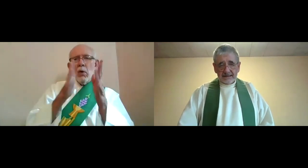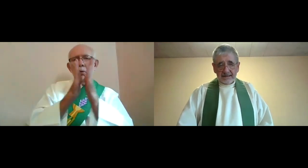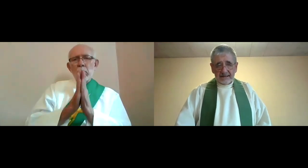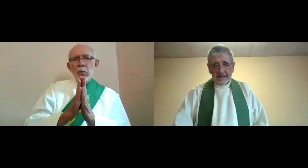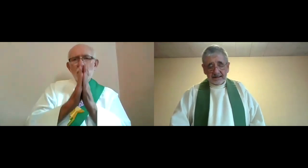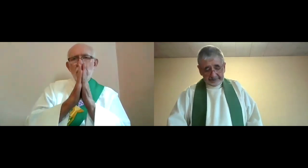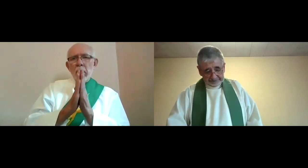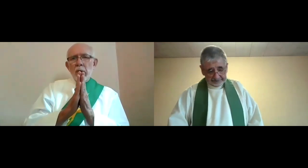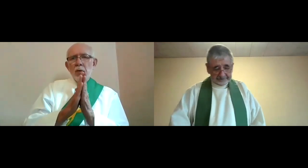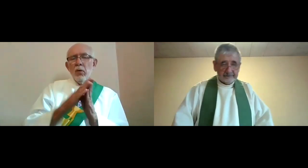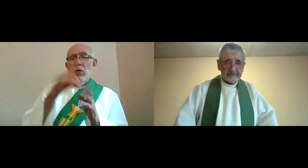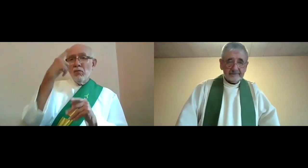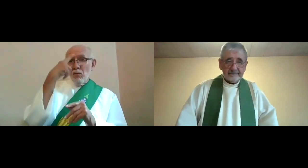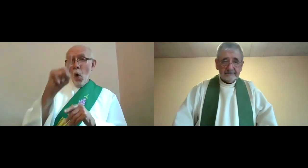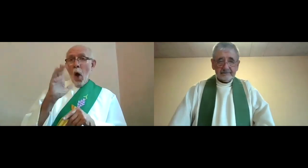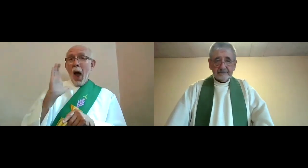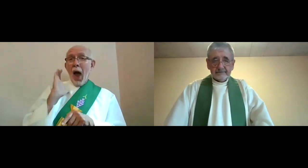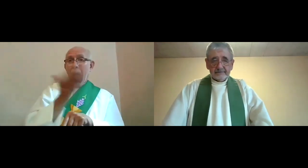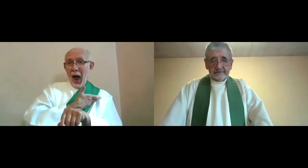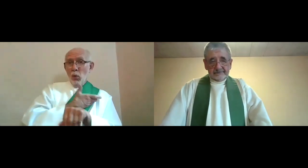Lord, receive our prayer.